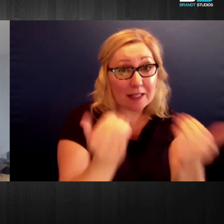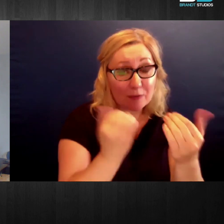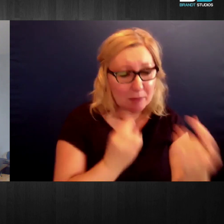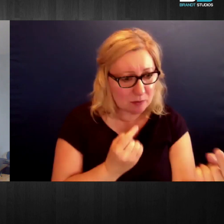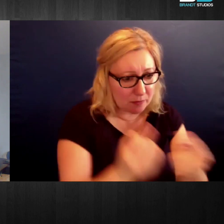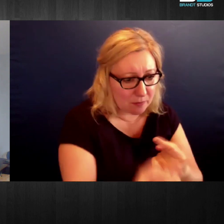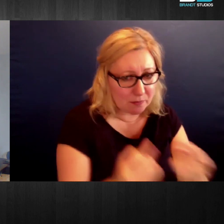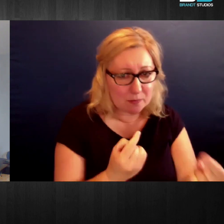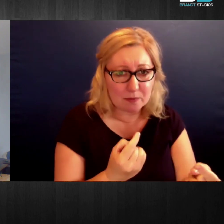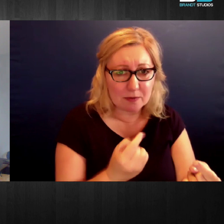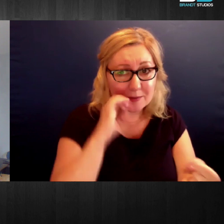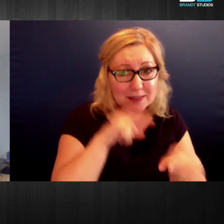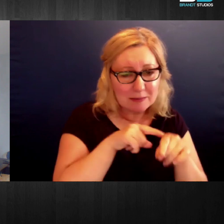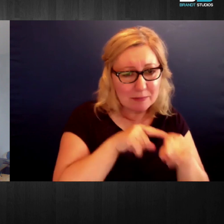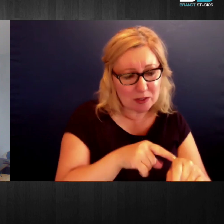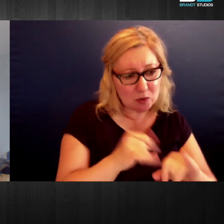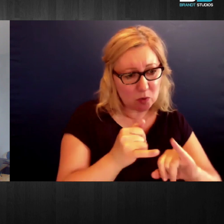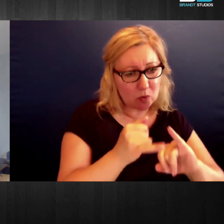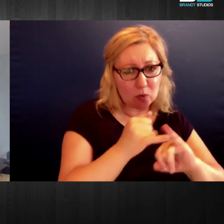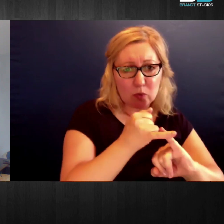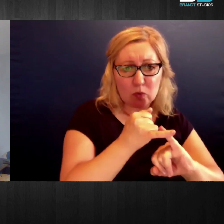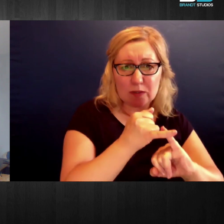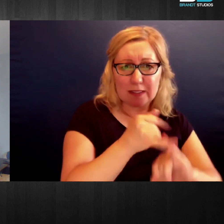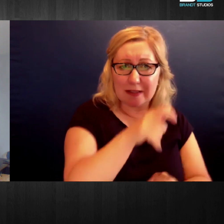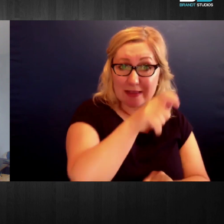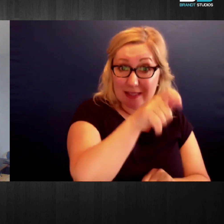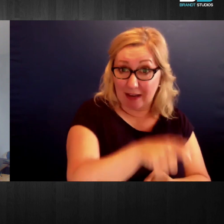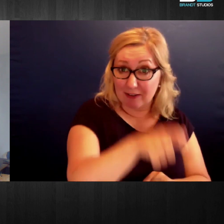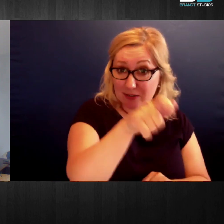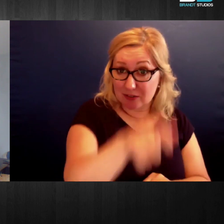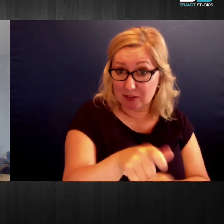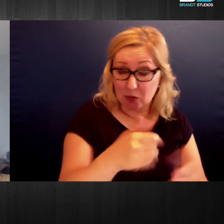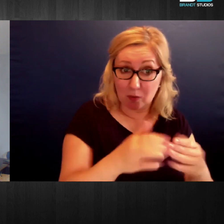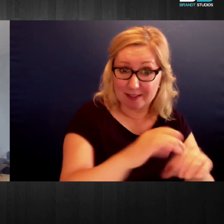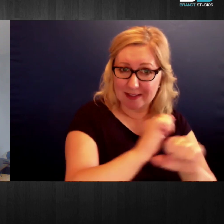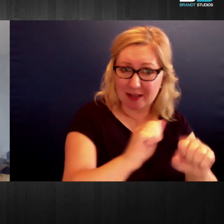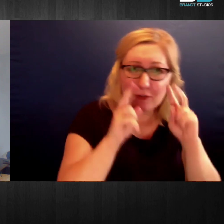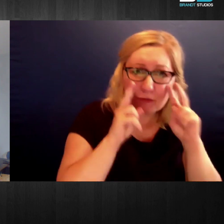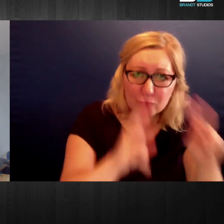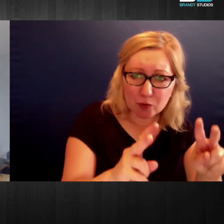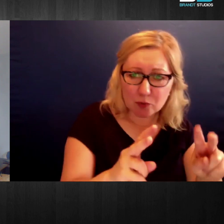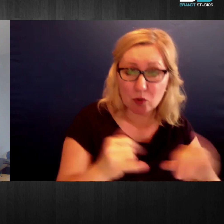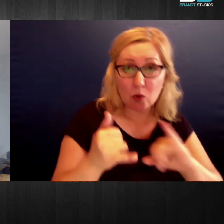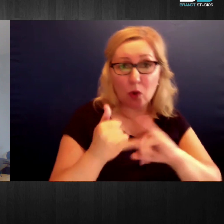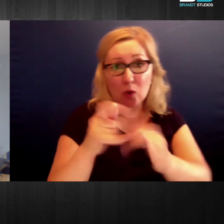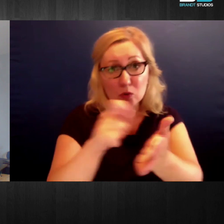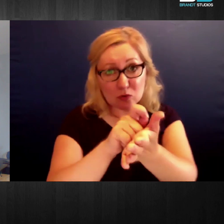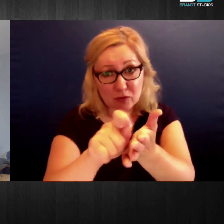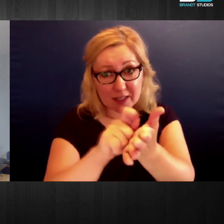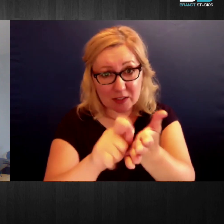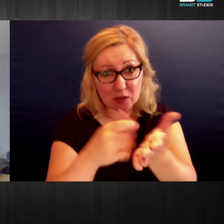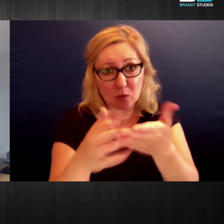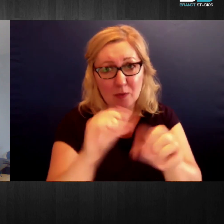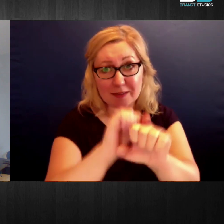with, the author themselves, and all of these are juxtaposed to your own perceptions and point of